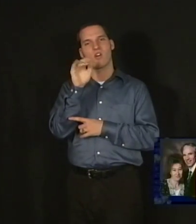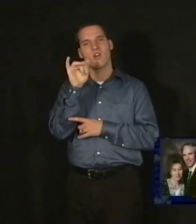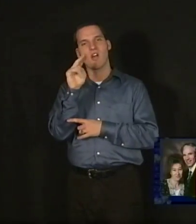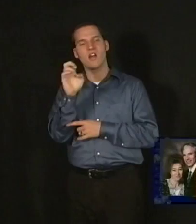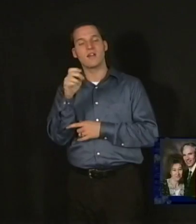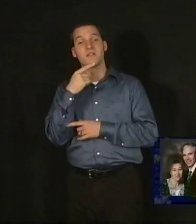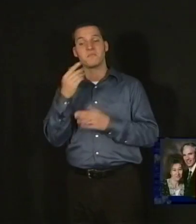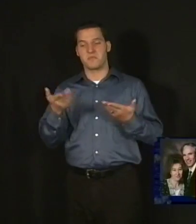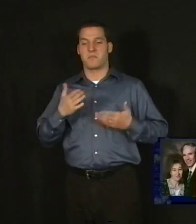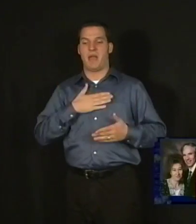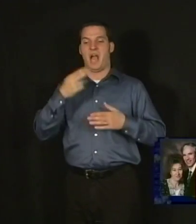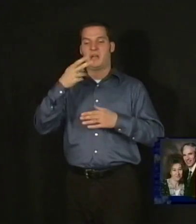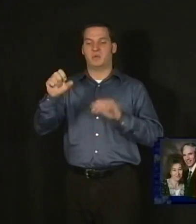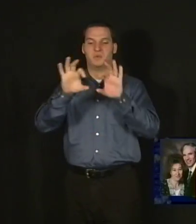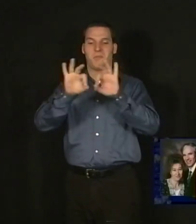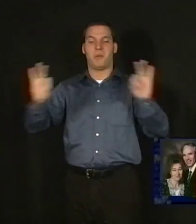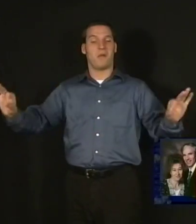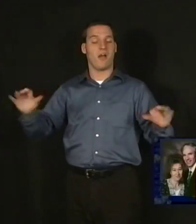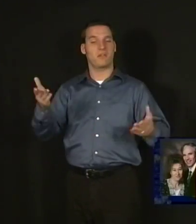Hovind, here's my high school diploma."